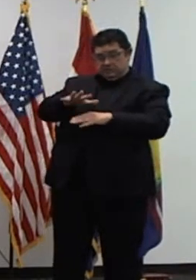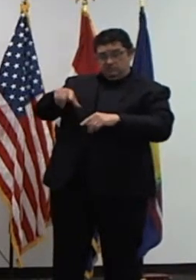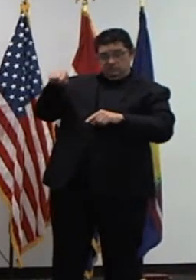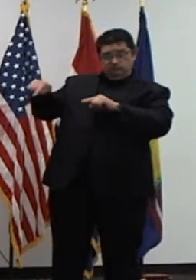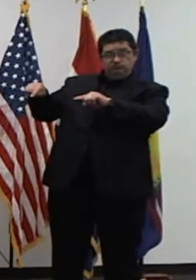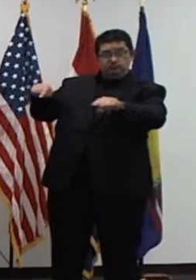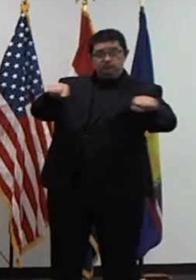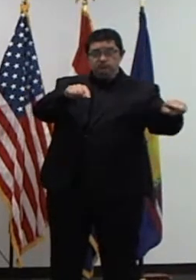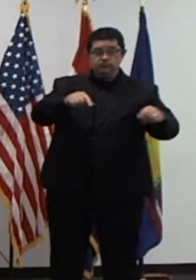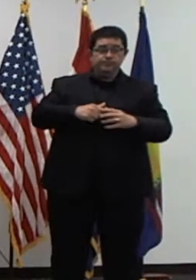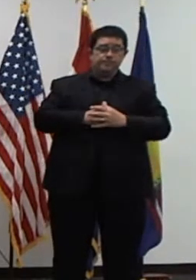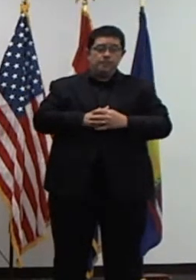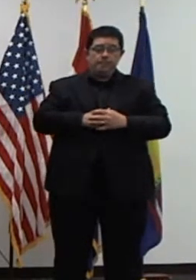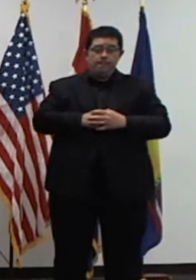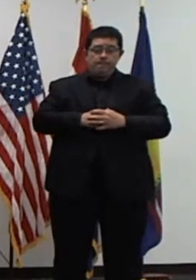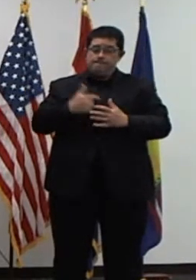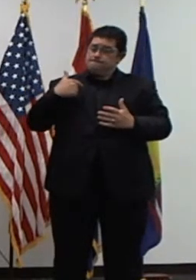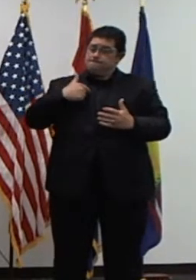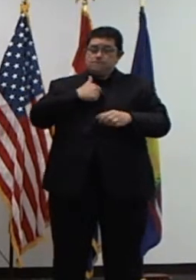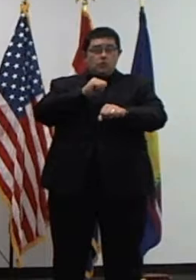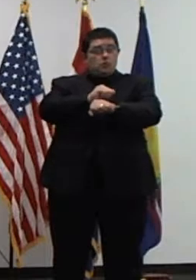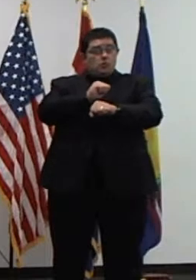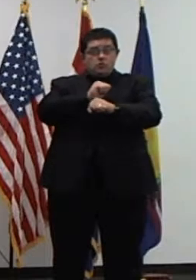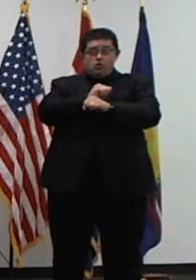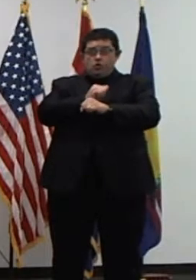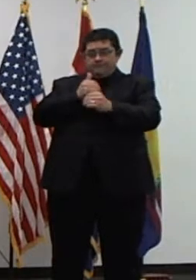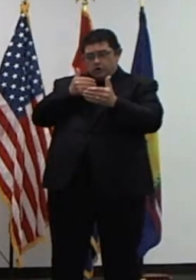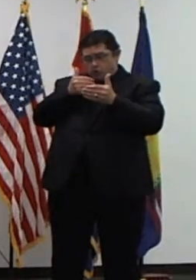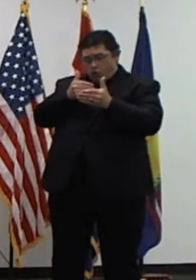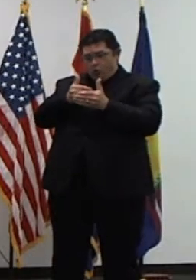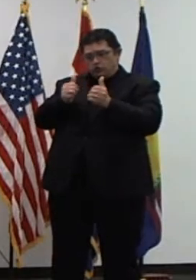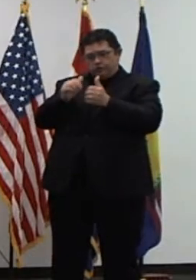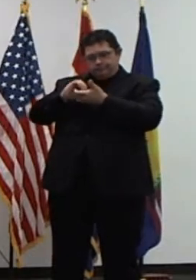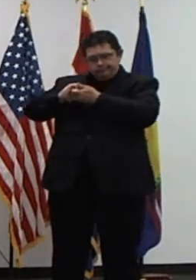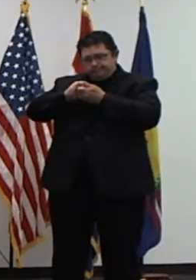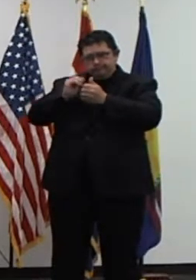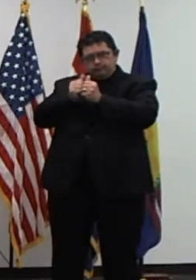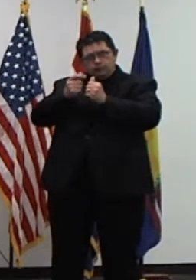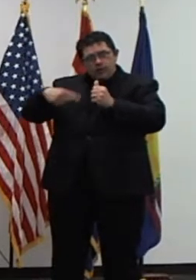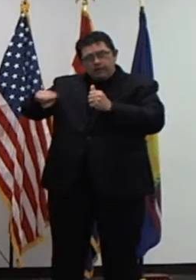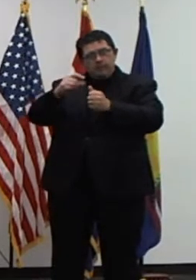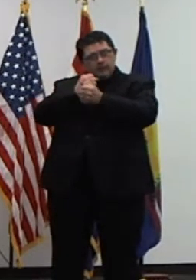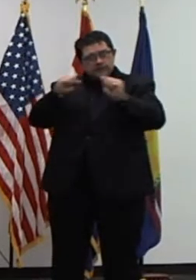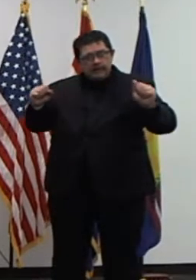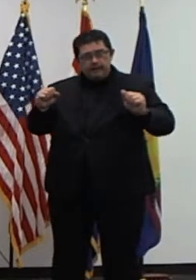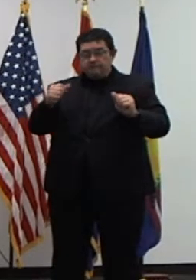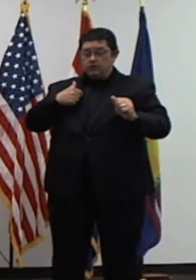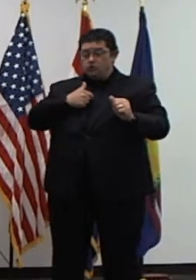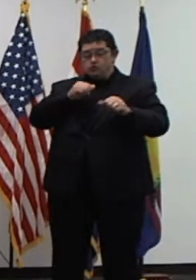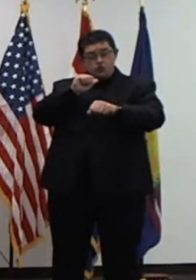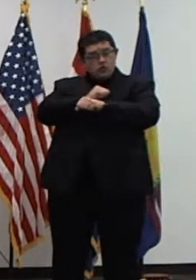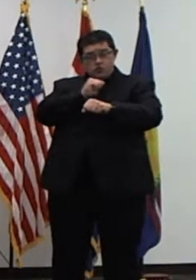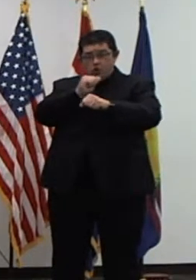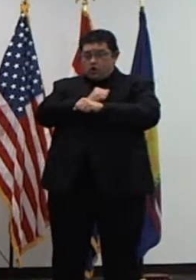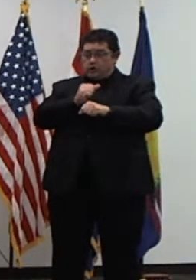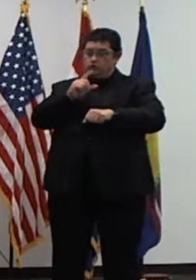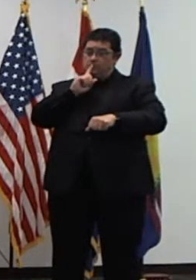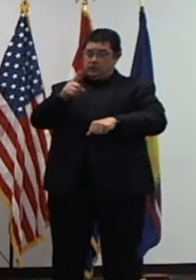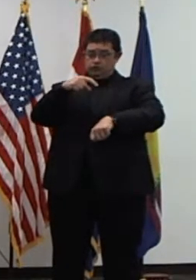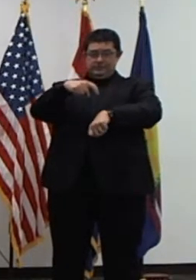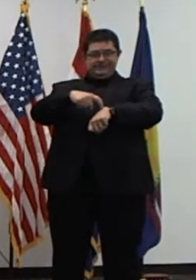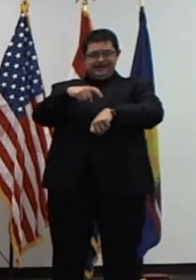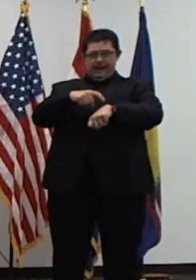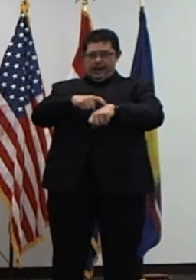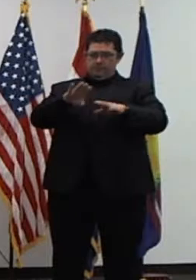in a community setting. We're working very closely with them to make sure it's safe, and we're working very closely to time all of these events in a way